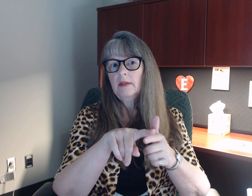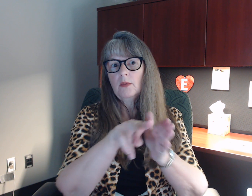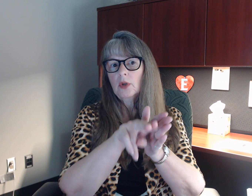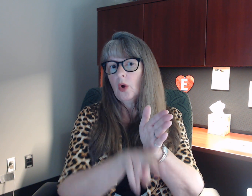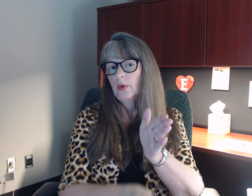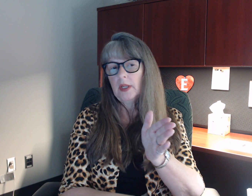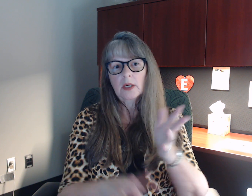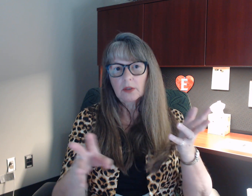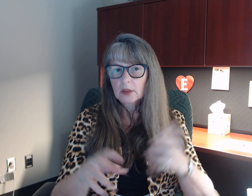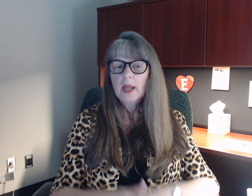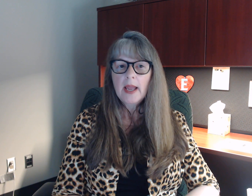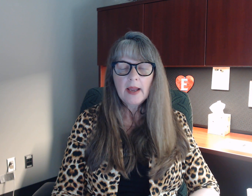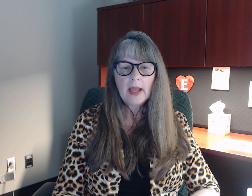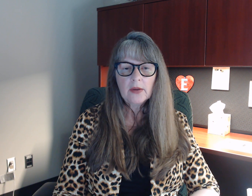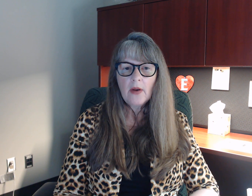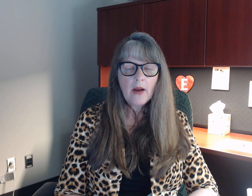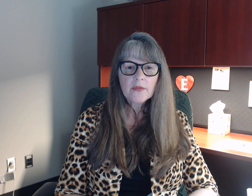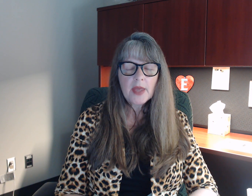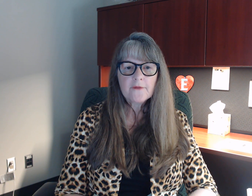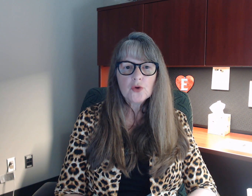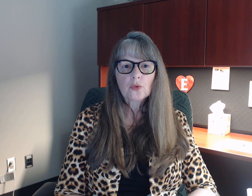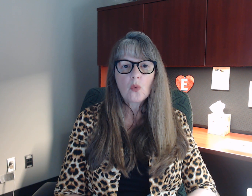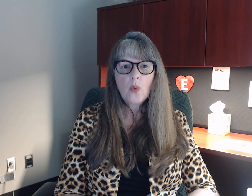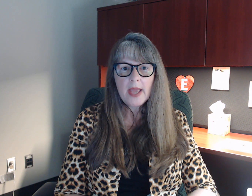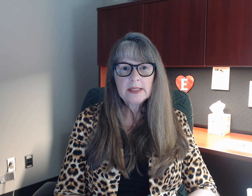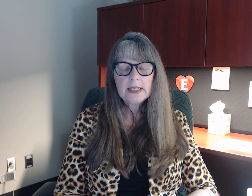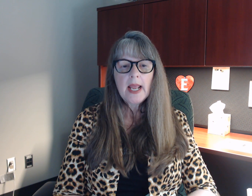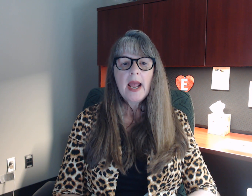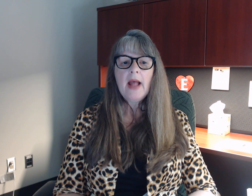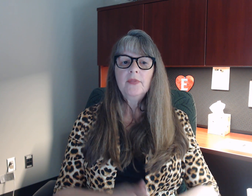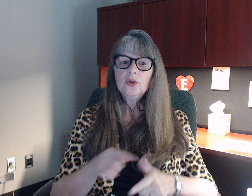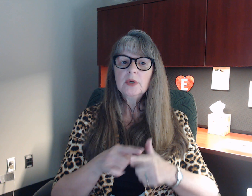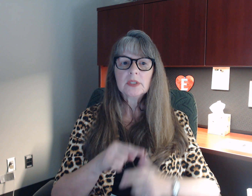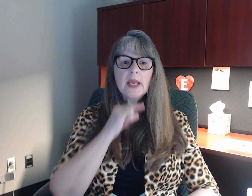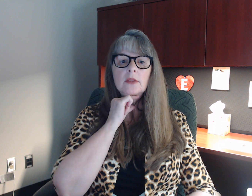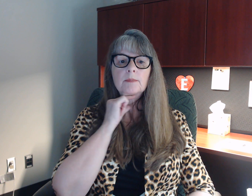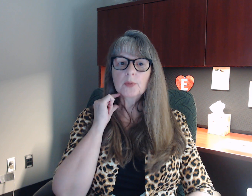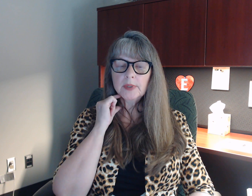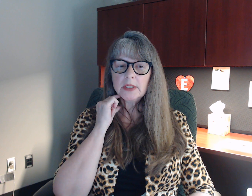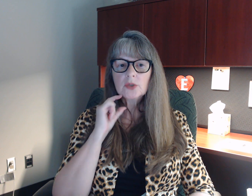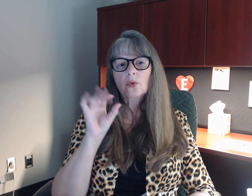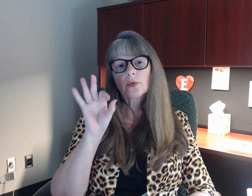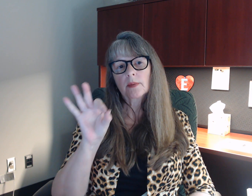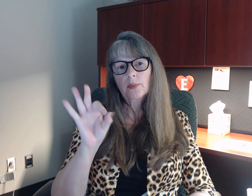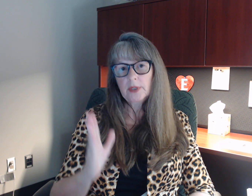were lowered in, or however that funeral went. And then you can say the priest or the